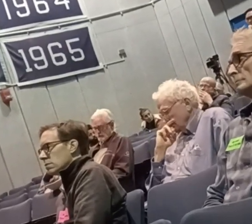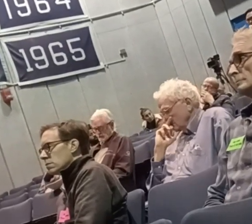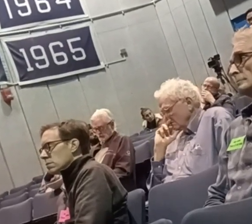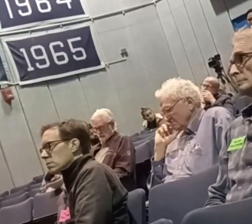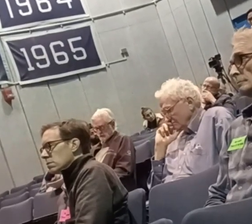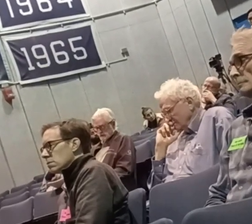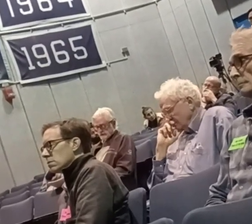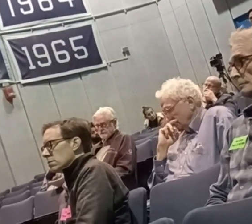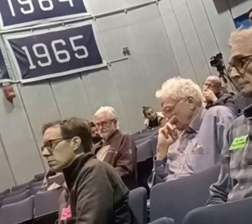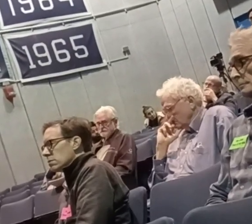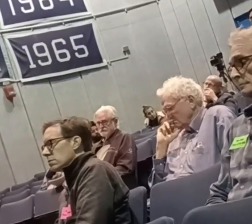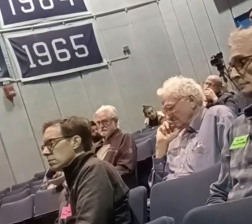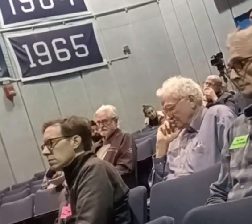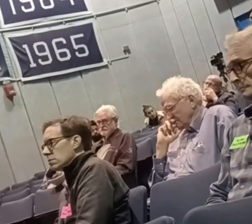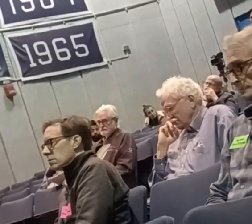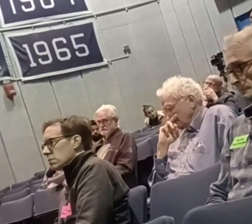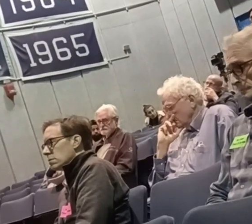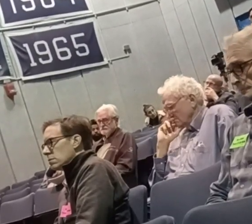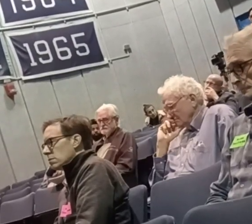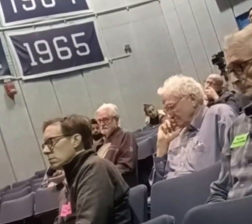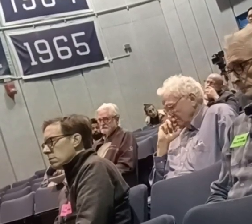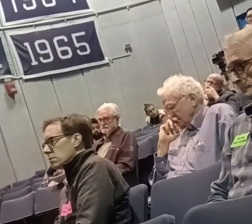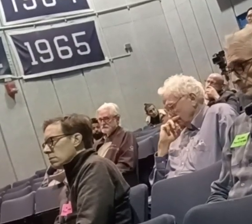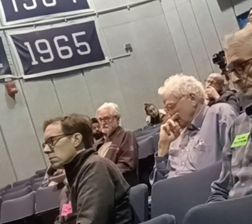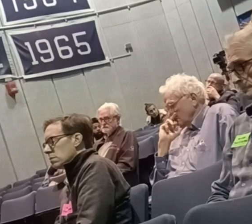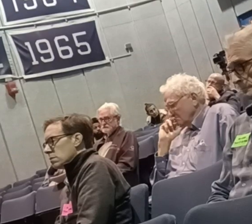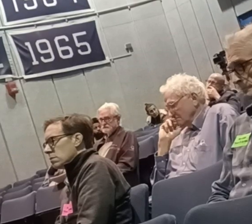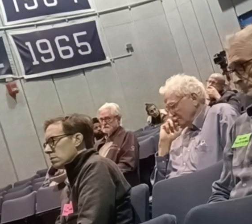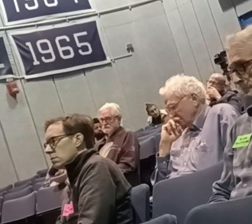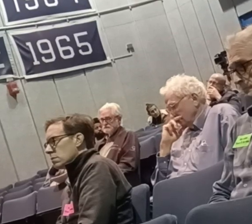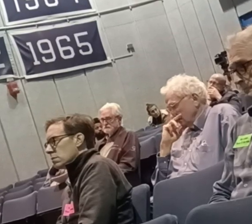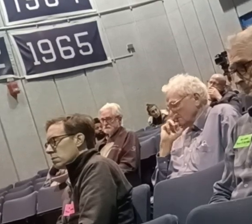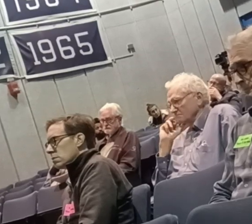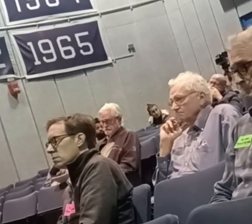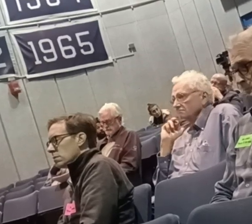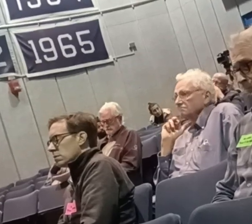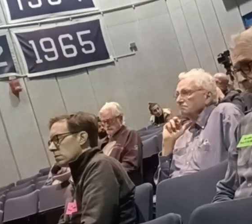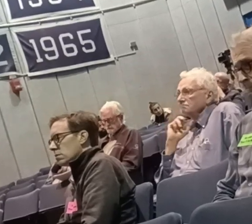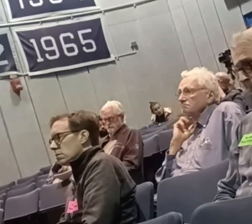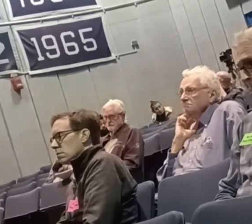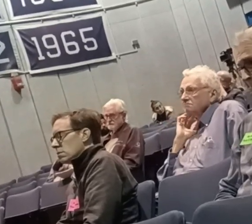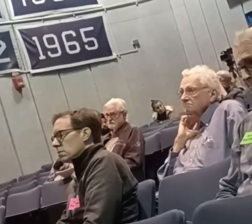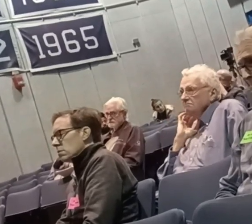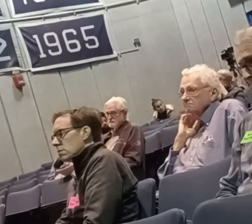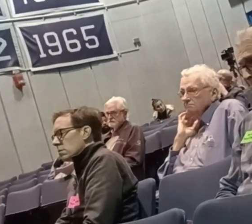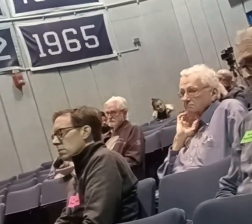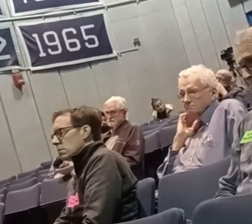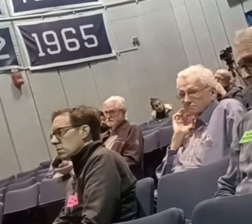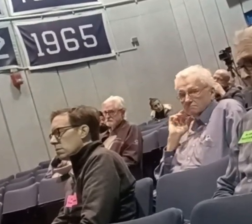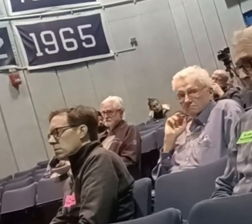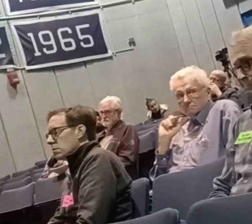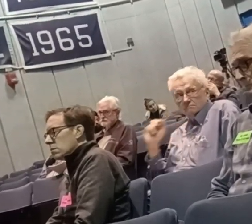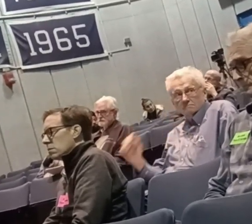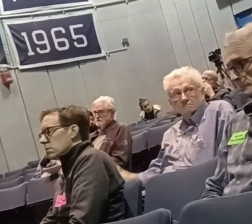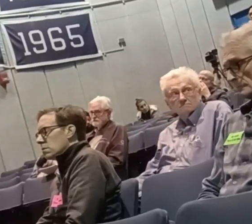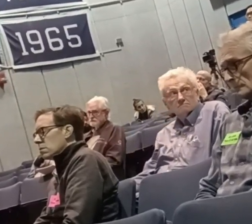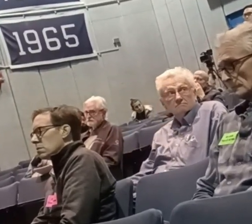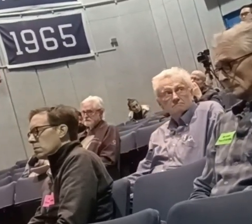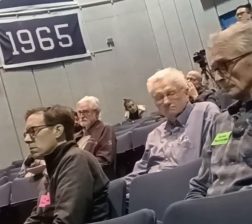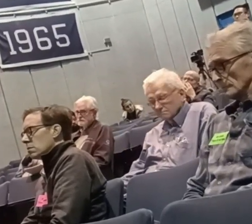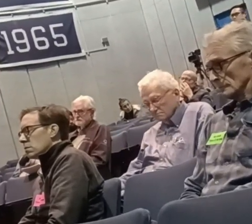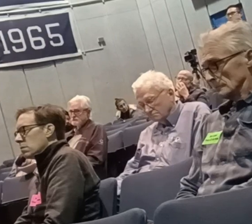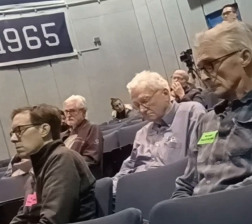in the public housing. So if we can, so coming back to the question, is there any way that